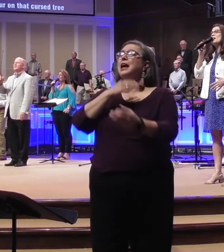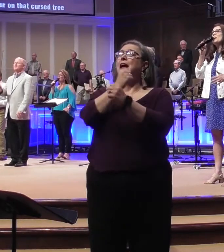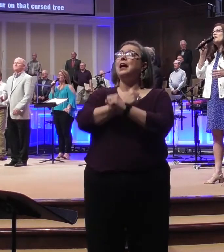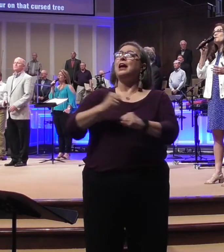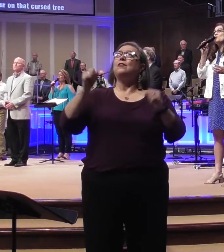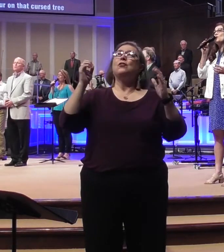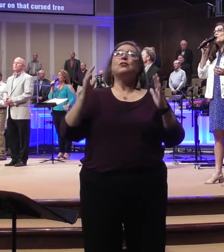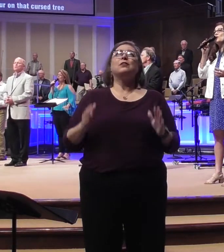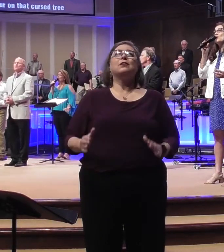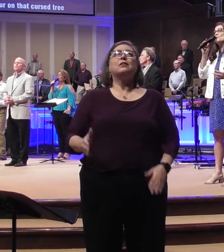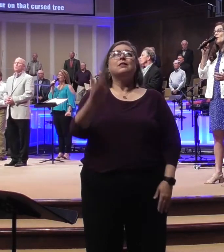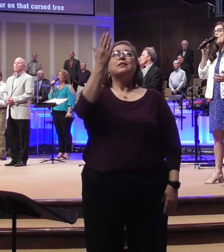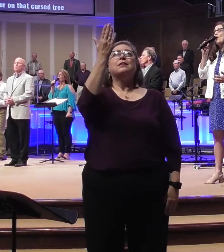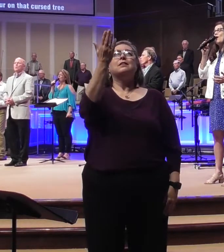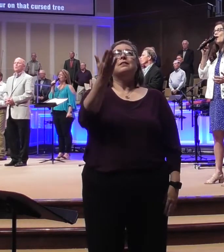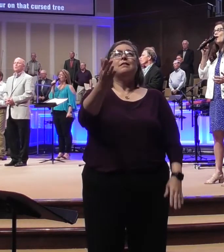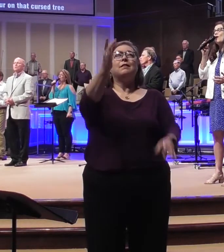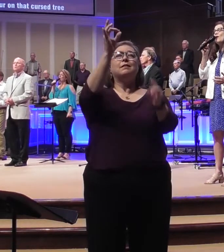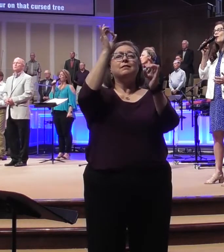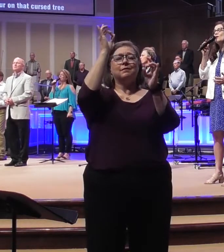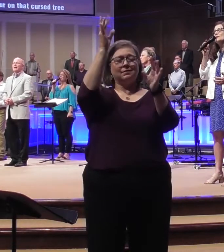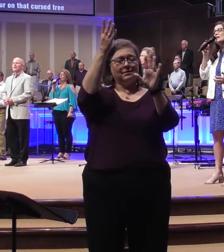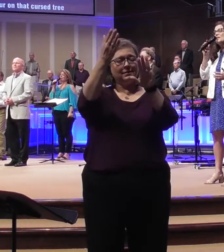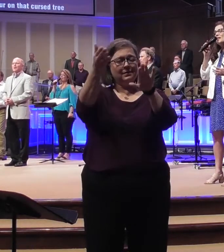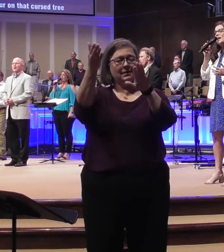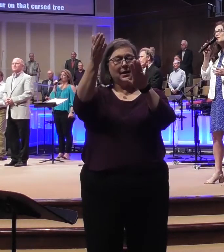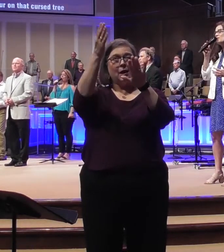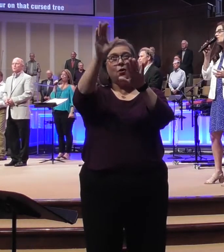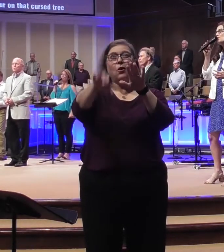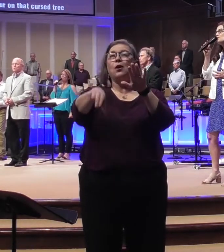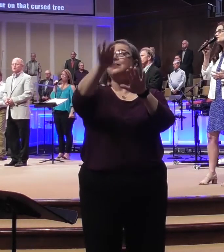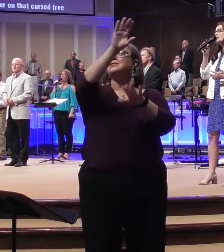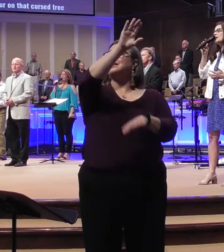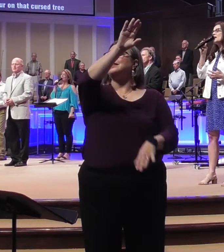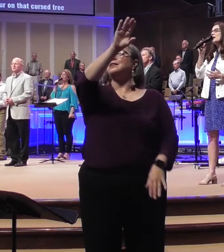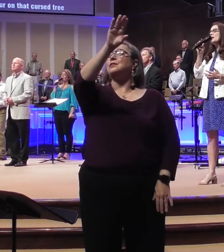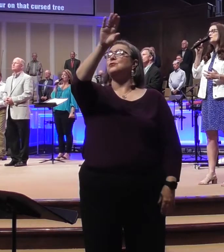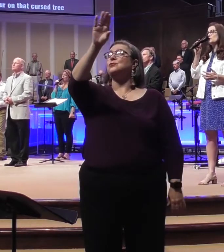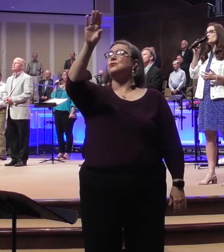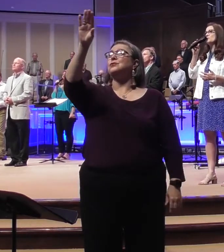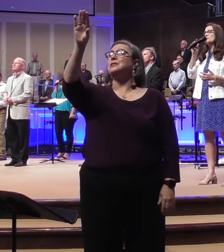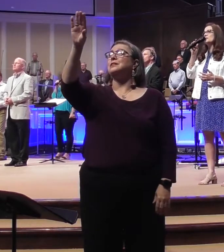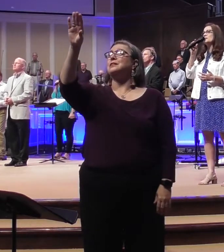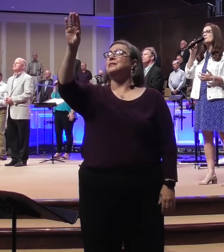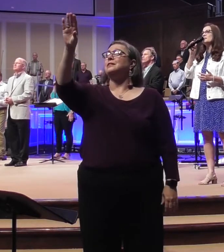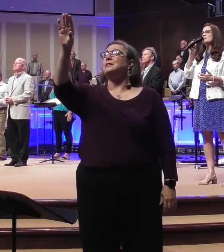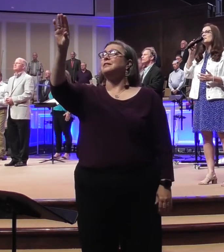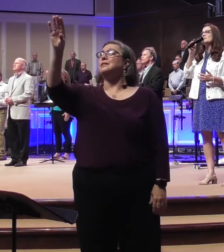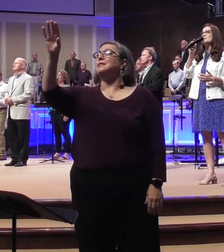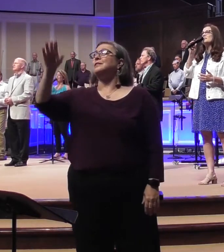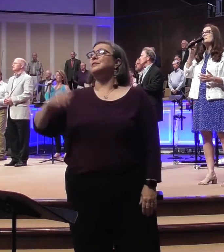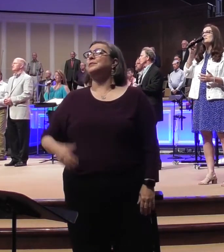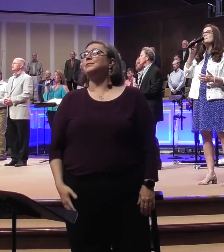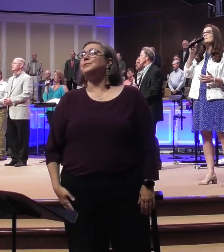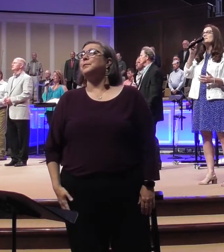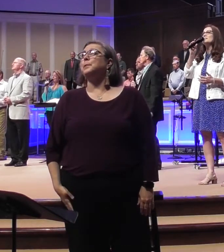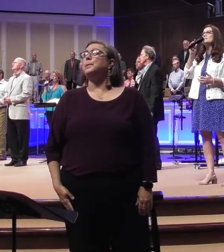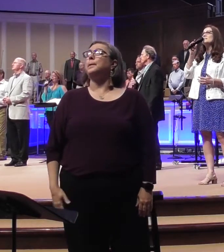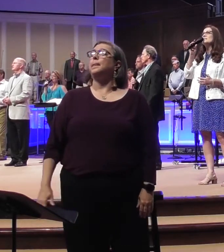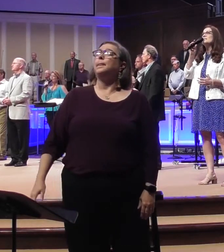My Savior on that cursed tree.